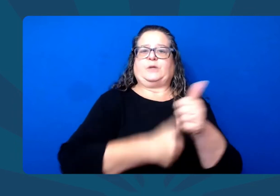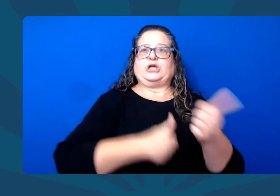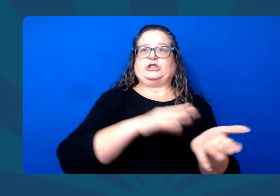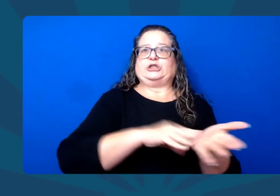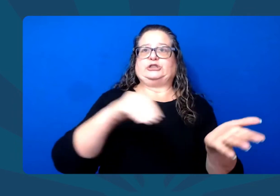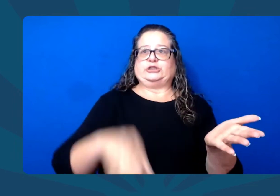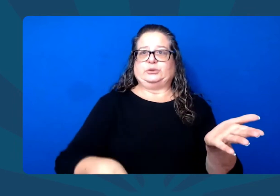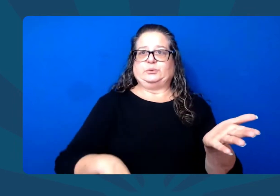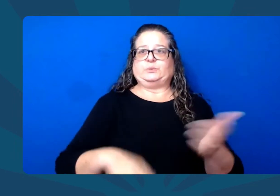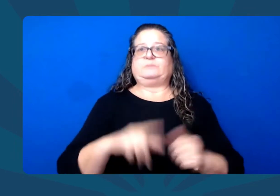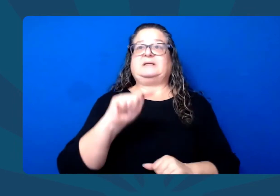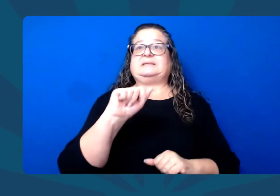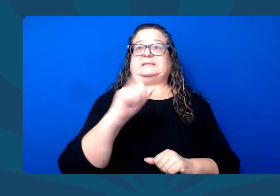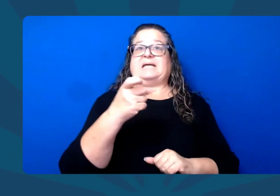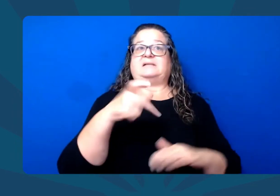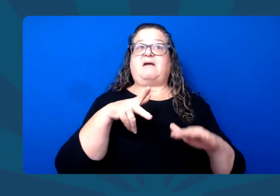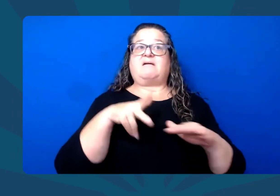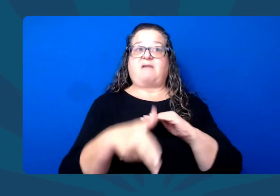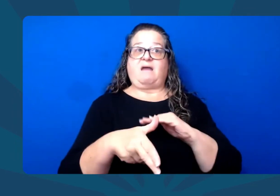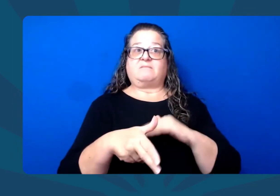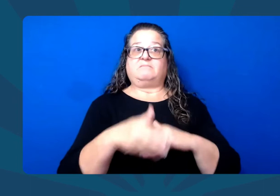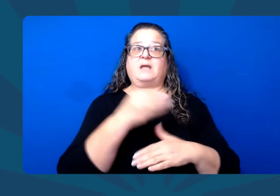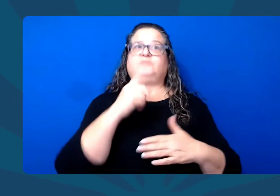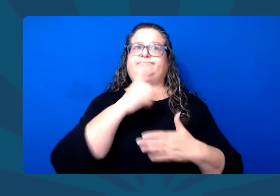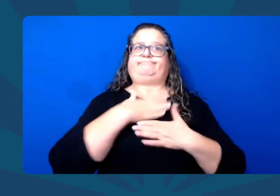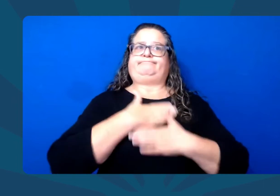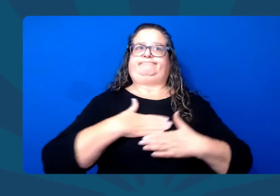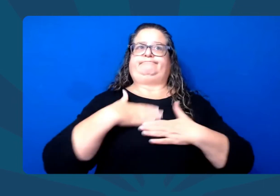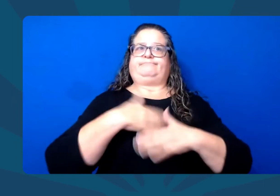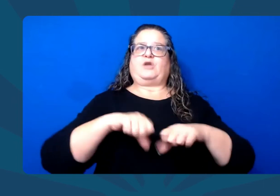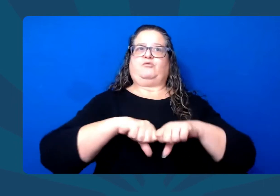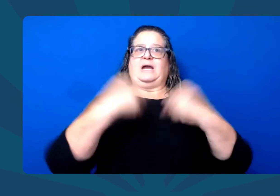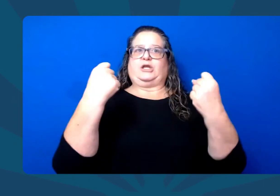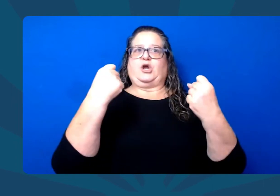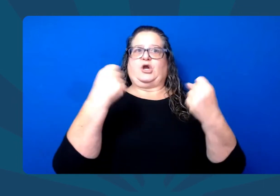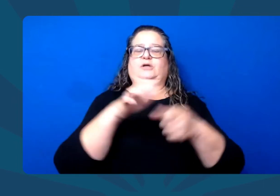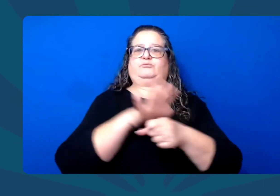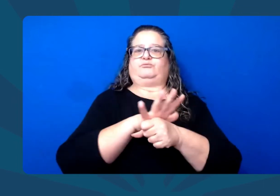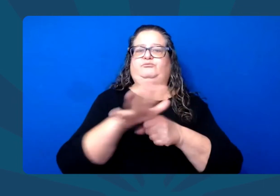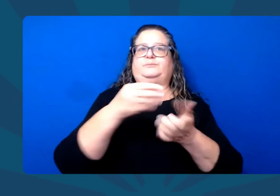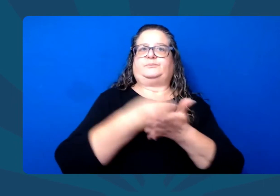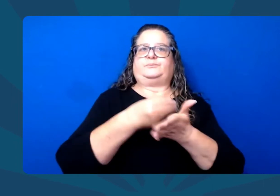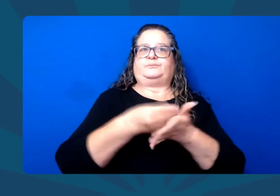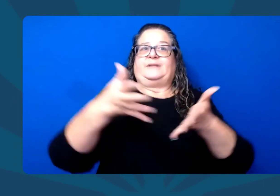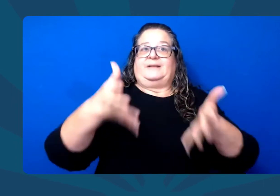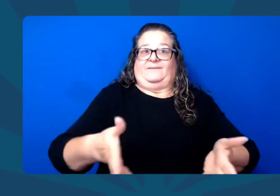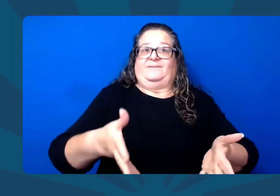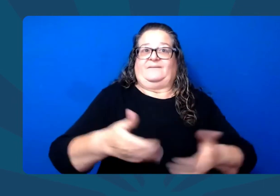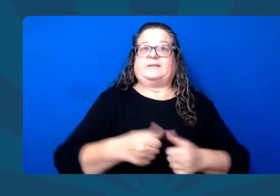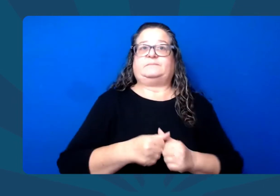over $14,000 per student, is enjoying record-breaking surpluses,